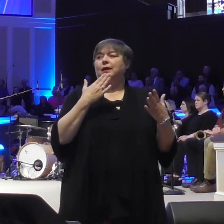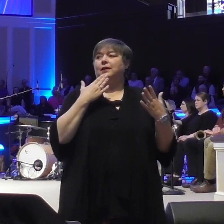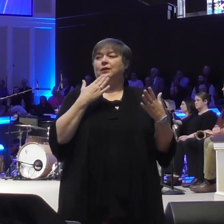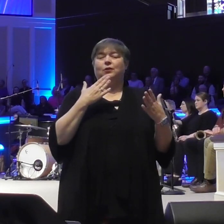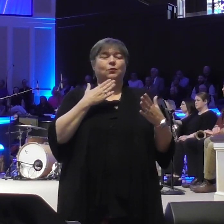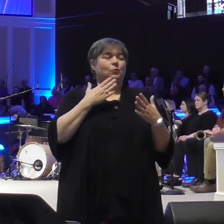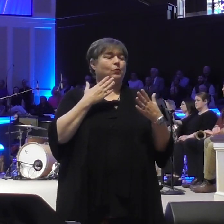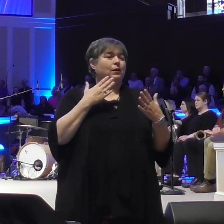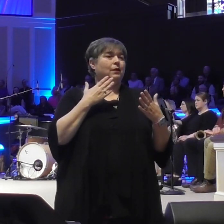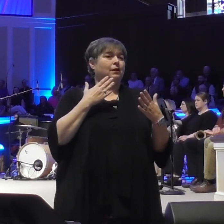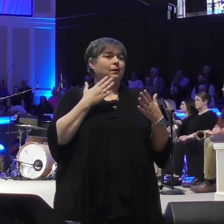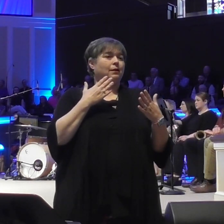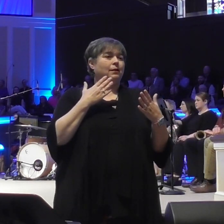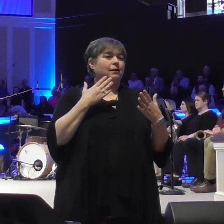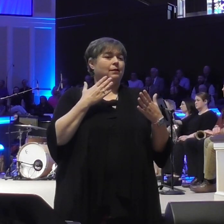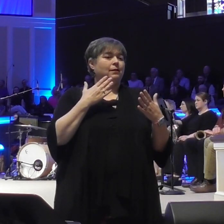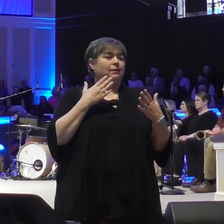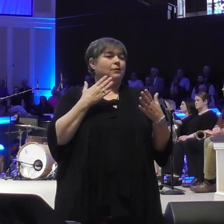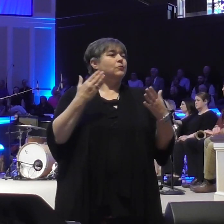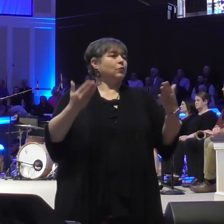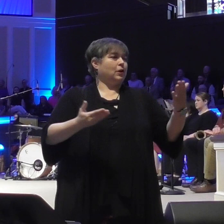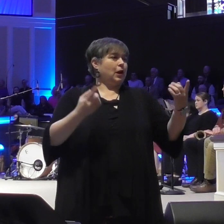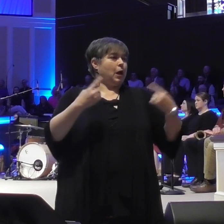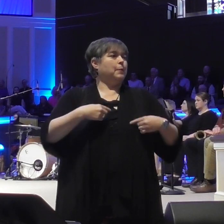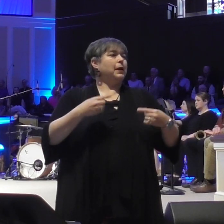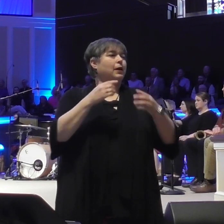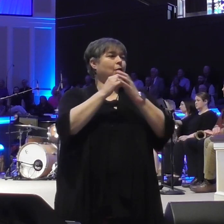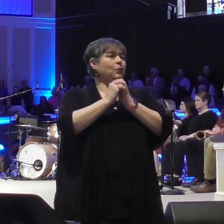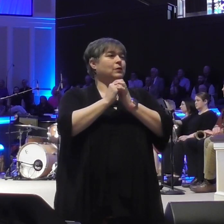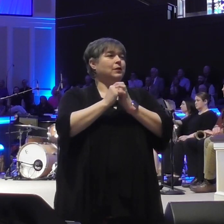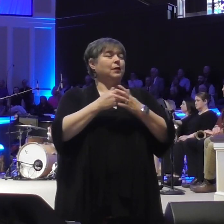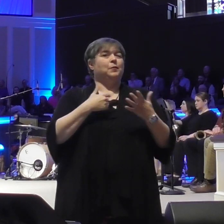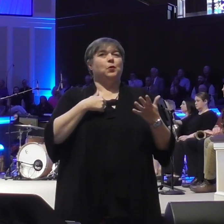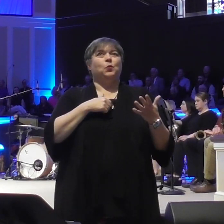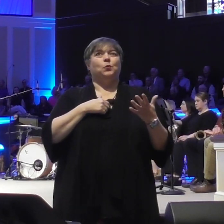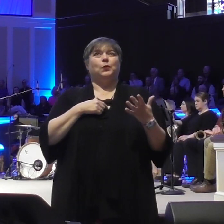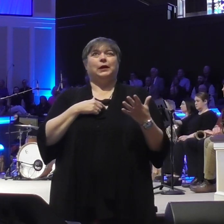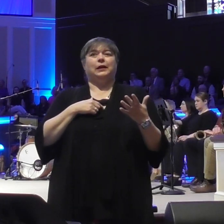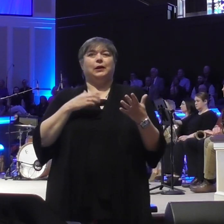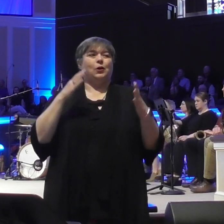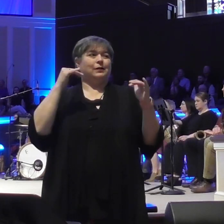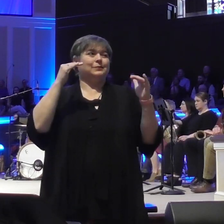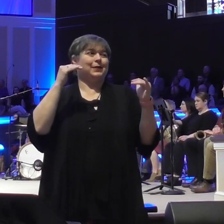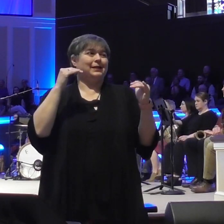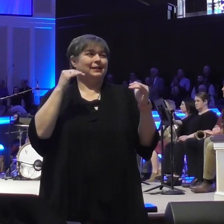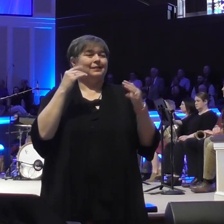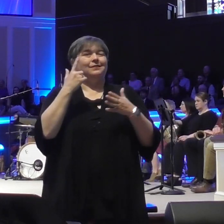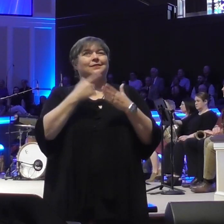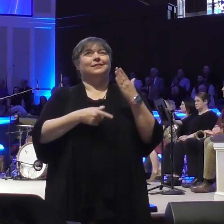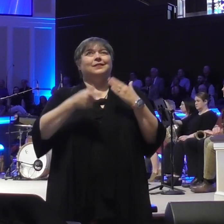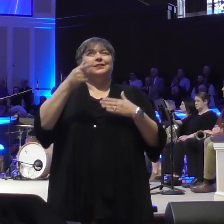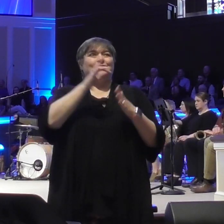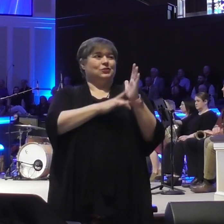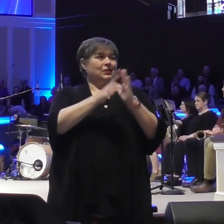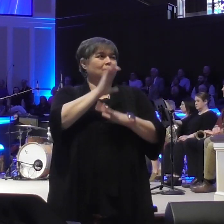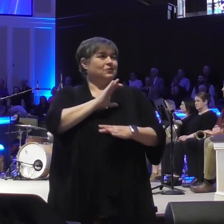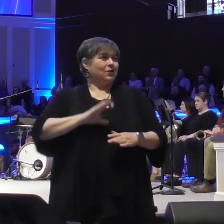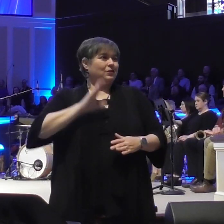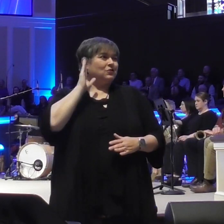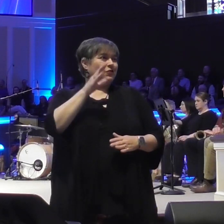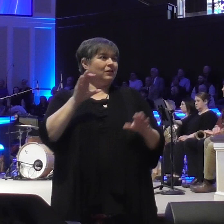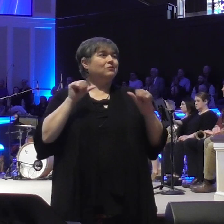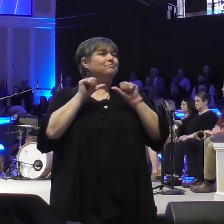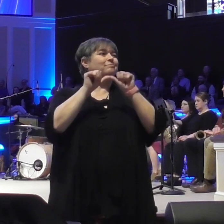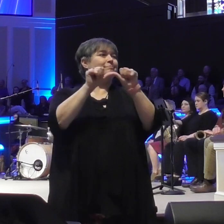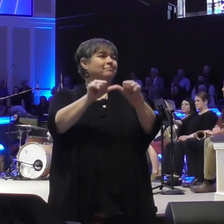stopped right now from what we just saw, it would be a great day of worship, but we're in anticipation of what Jesus Christ is going to continue to do as